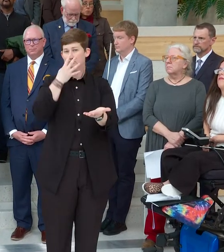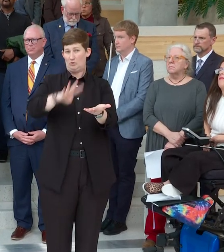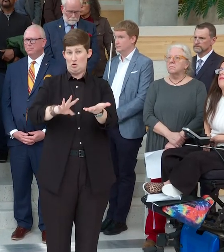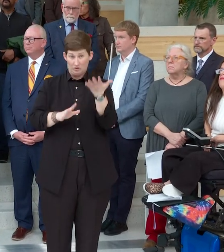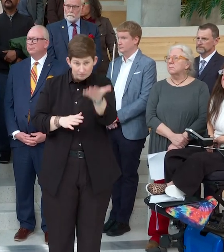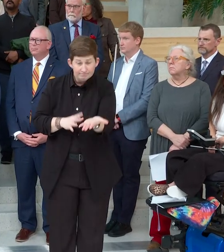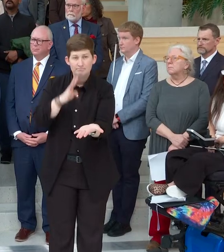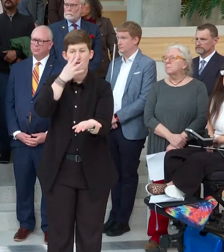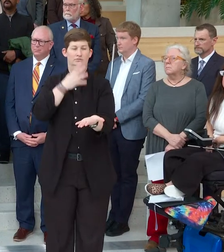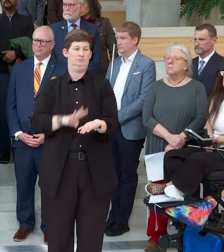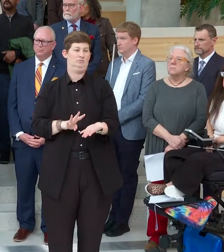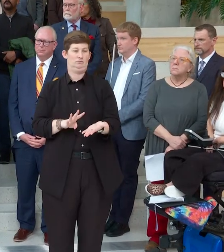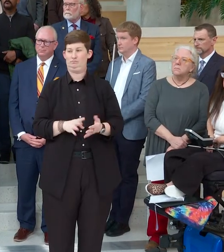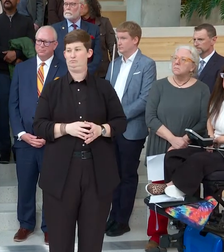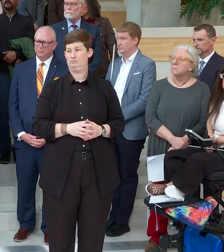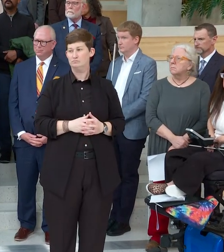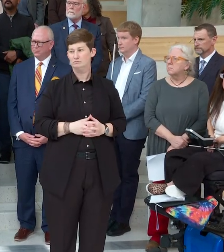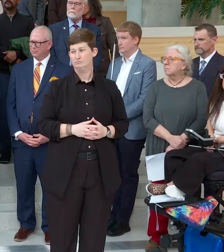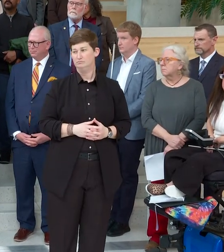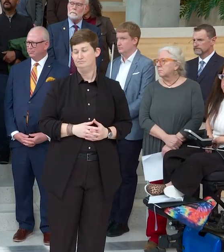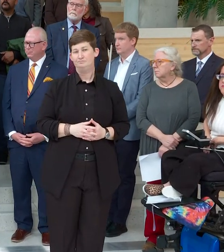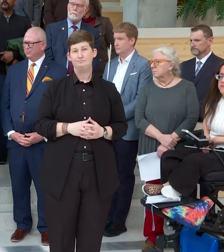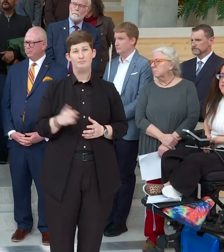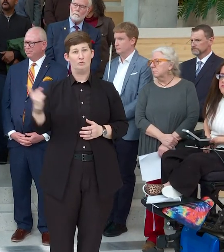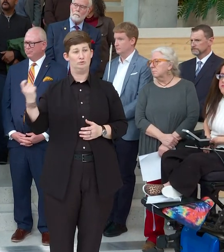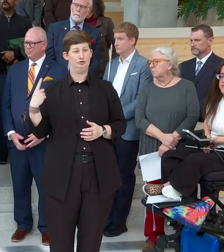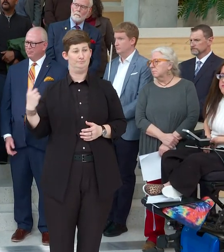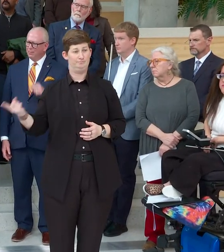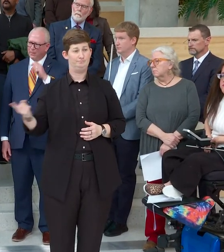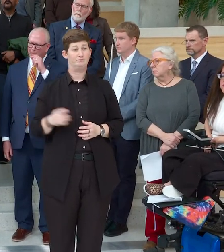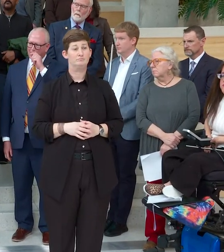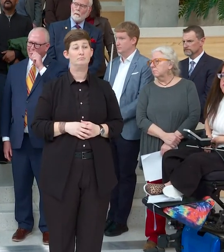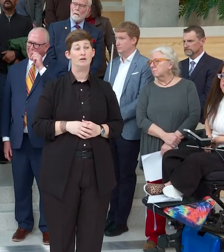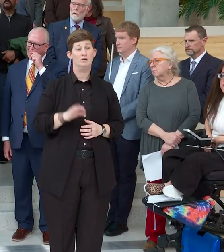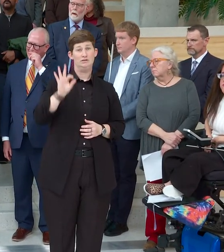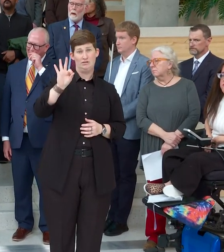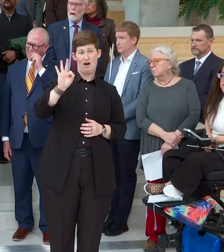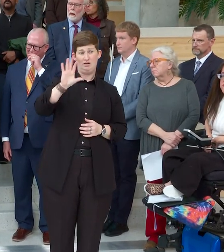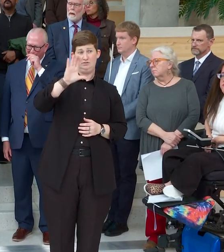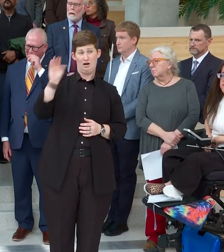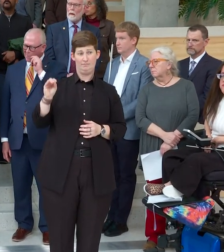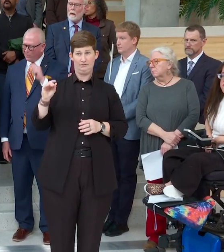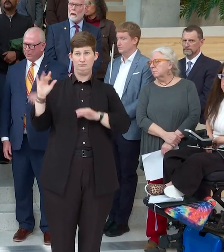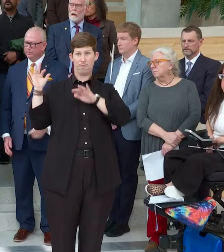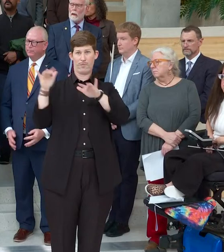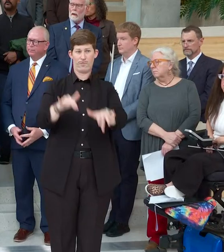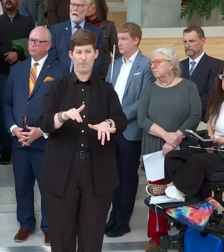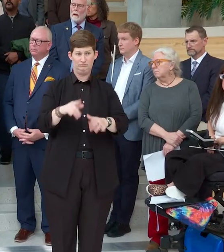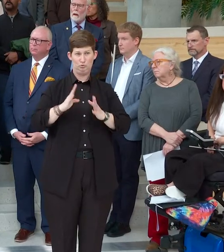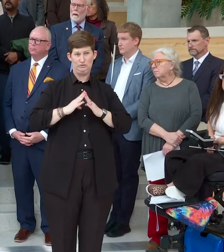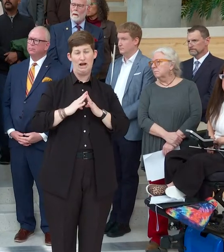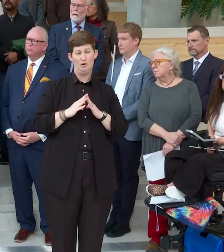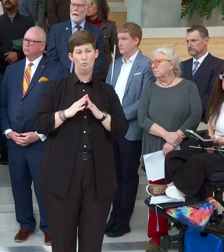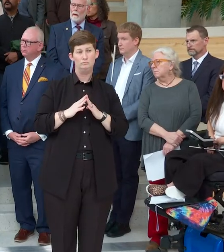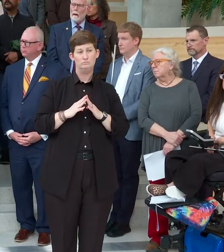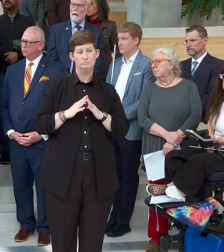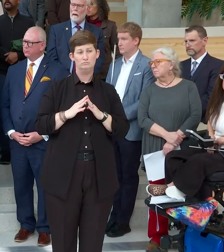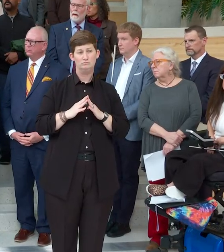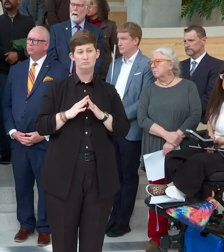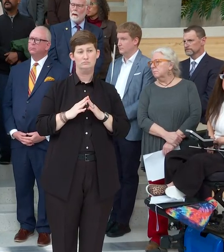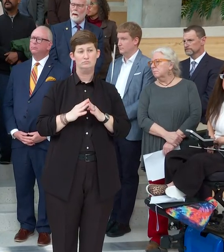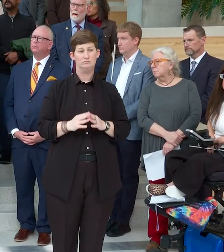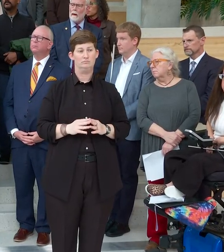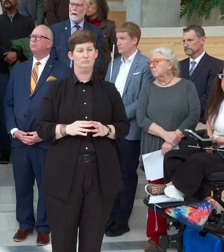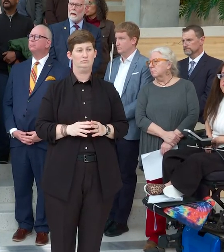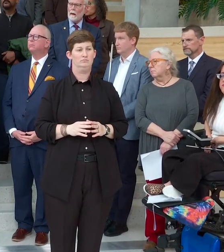Mayor, there are nine companies coming to town. I know that they came up. Many people mentioned that. I'm trying to understand why it is that they're